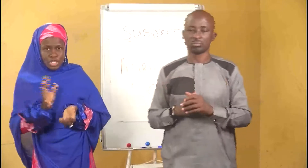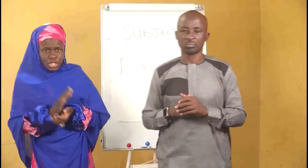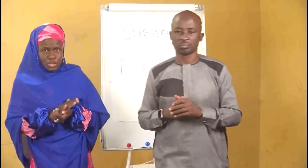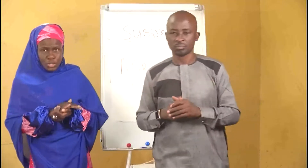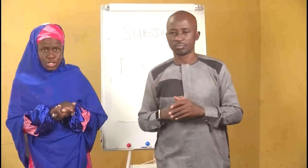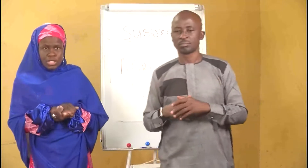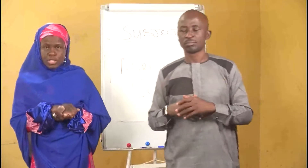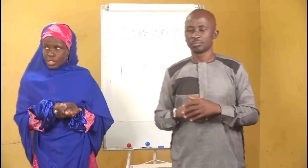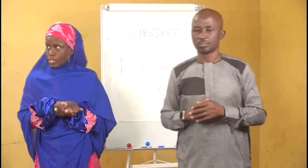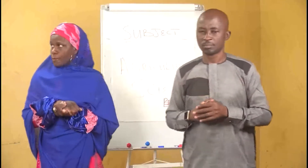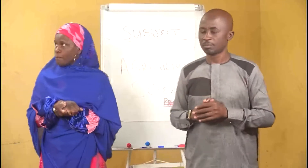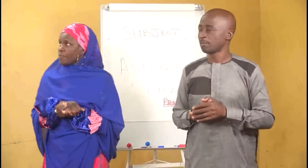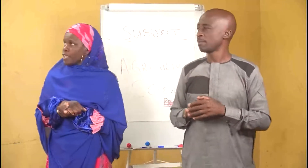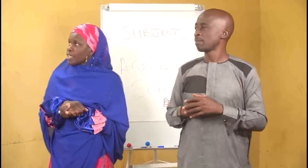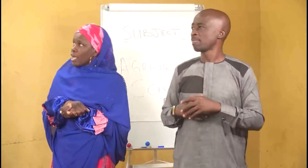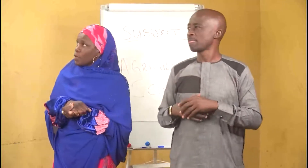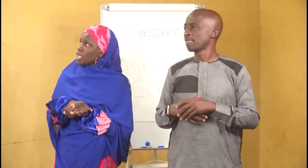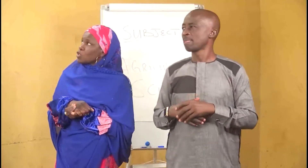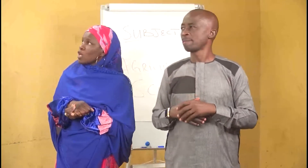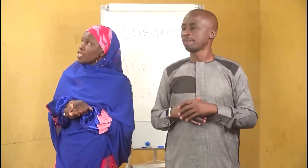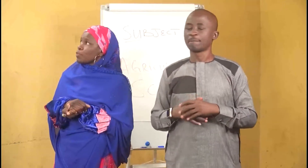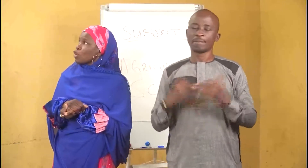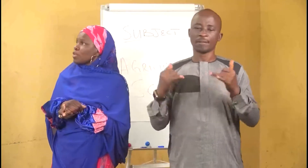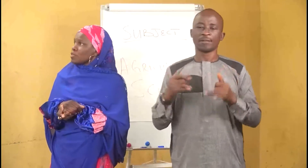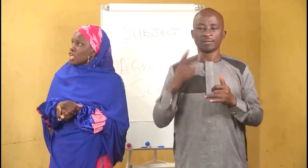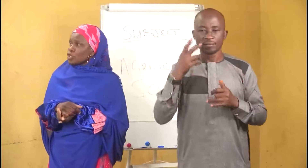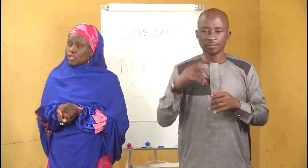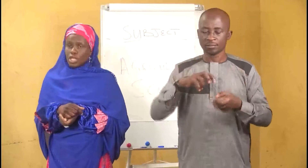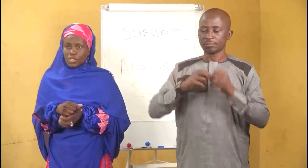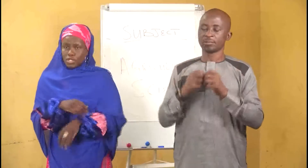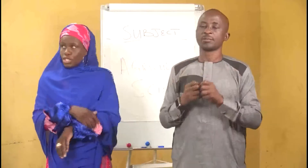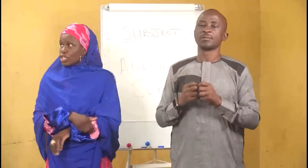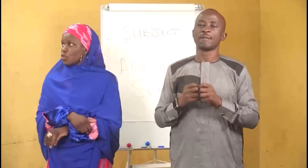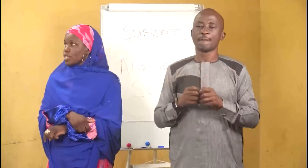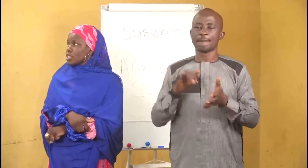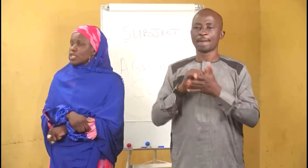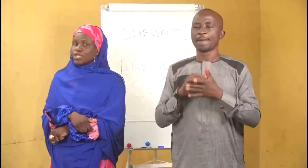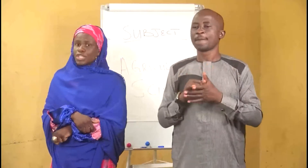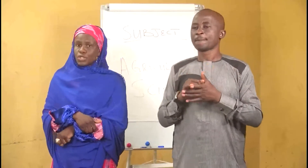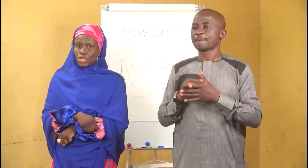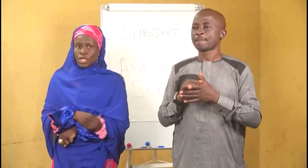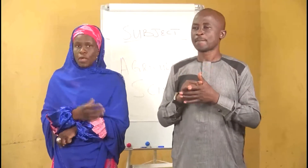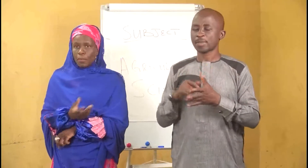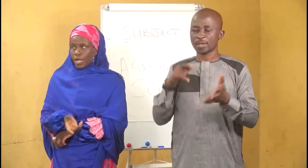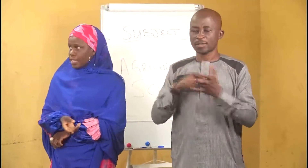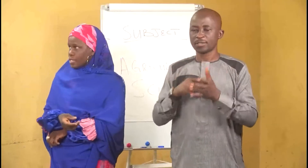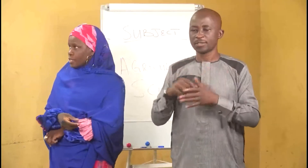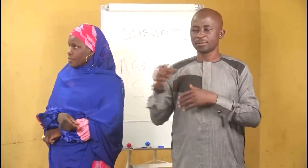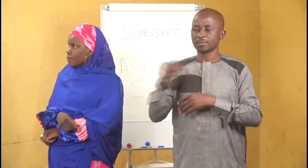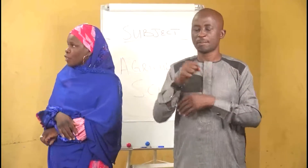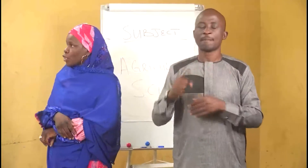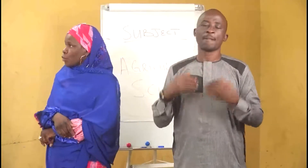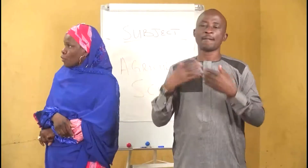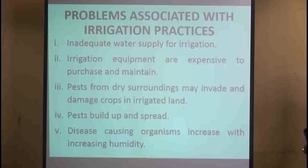overhead irrigation system. Now, let's look at the problems associated with these irrigation